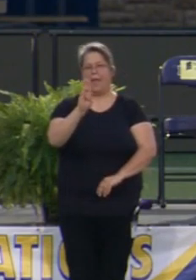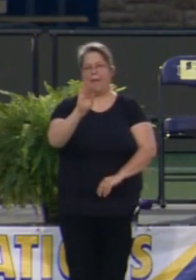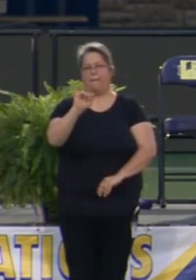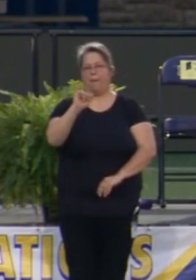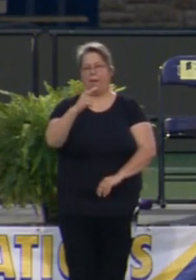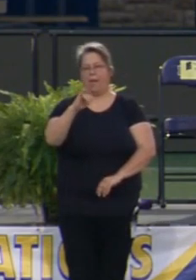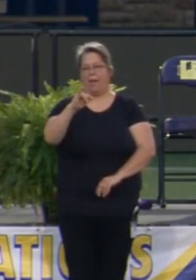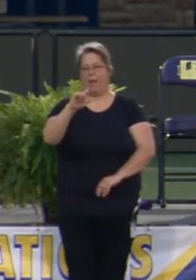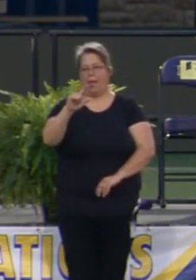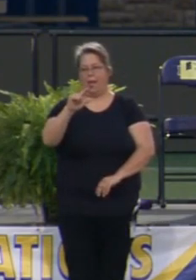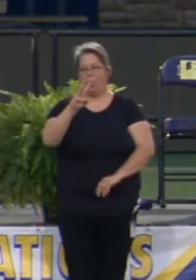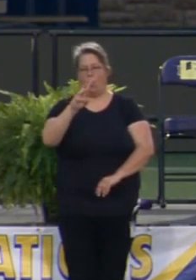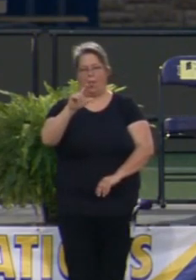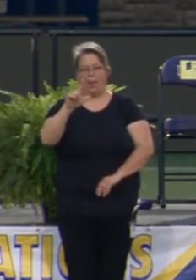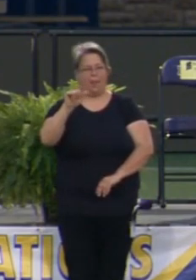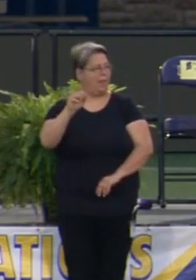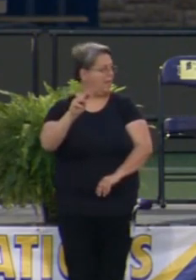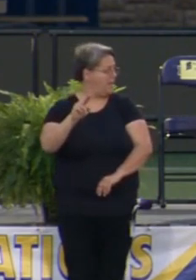Abigail Williams.